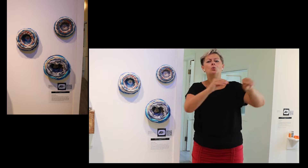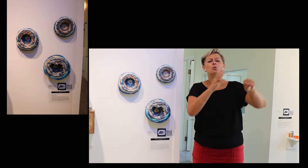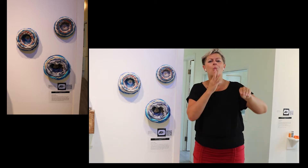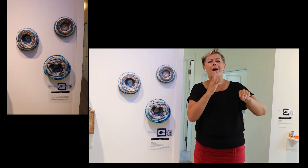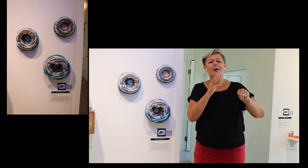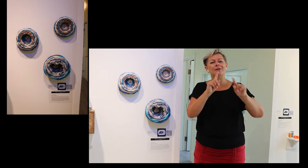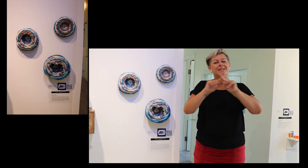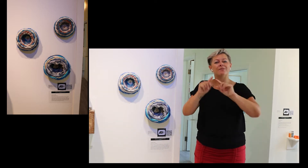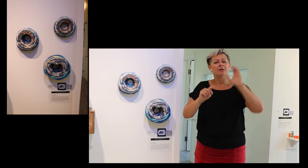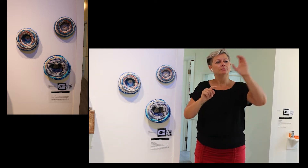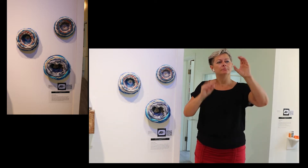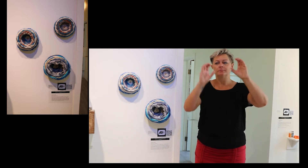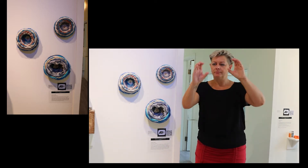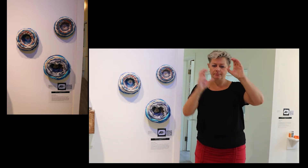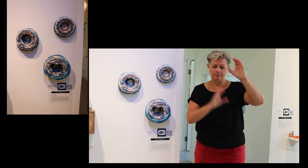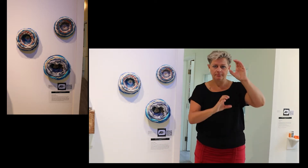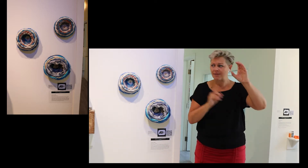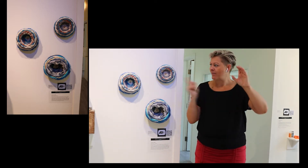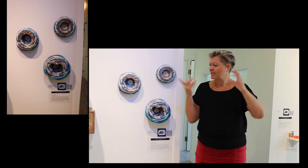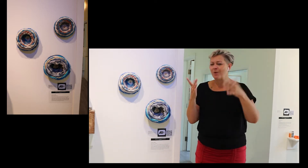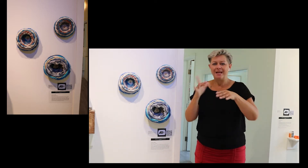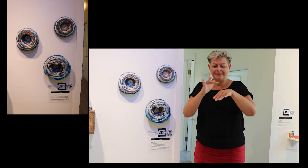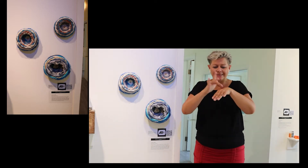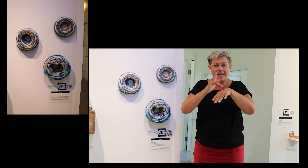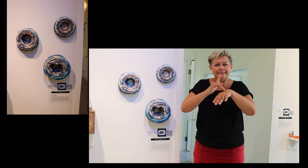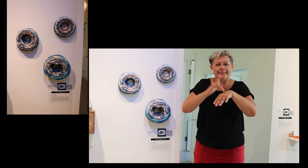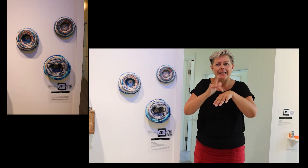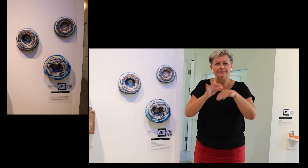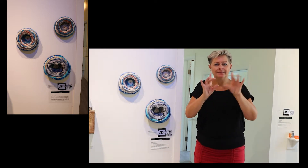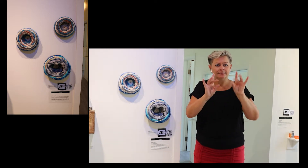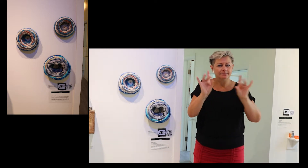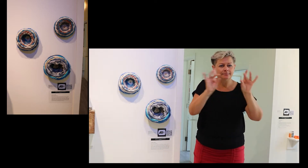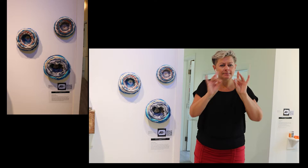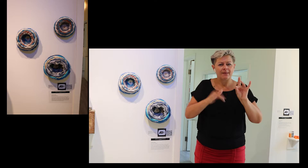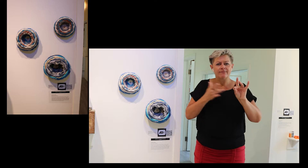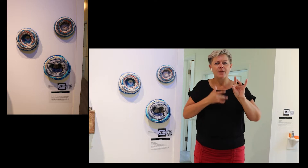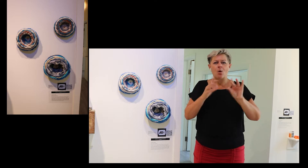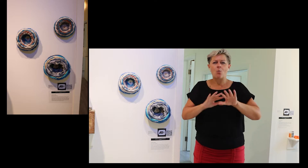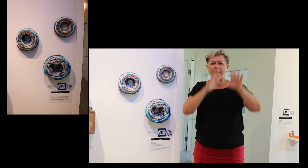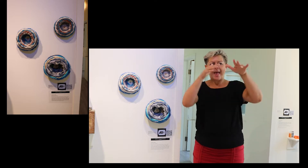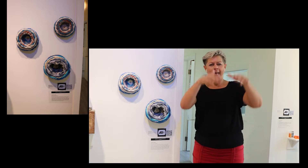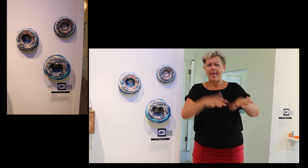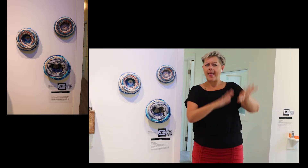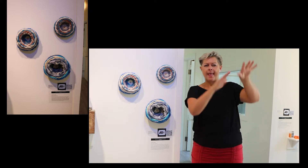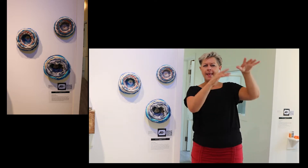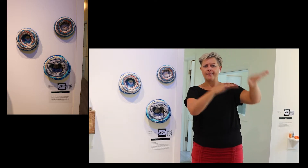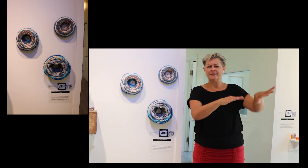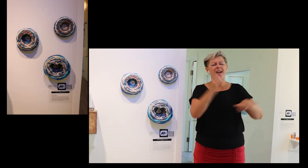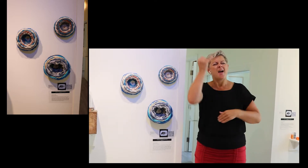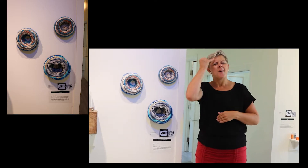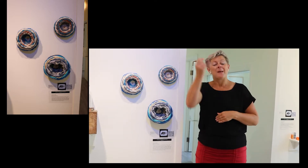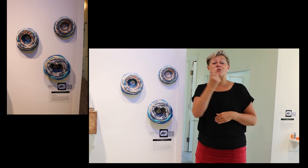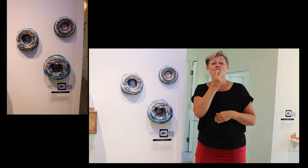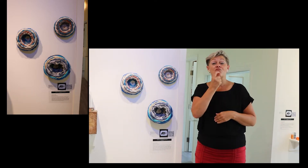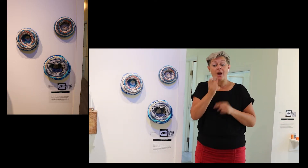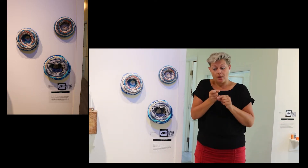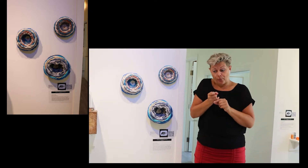of circles that together create a tactile vision of waves and ripples. Imagine dropping a pebble in